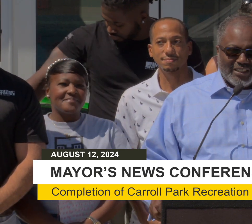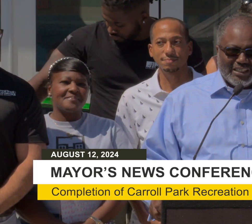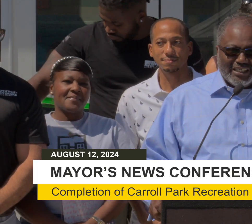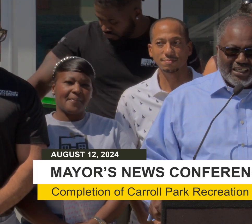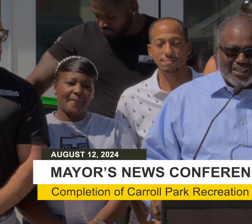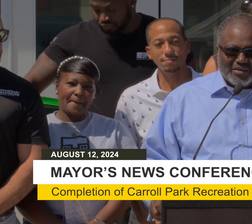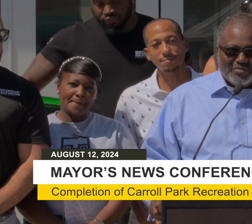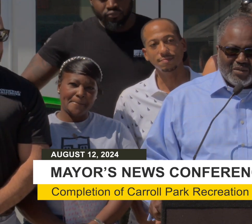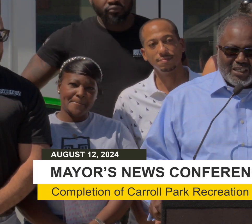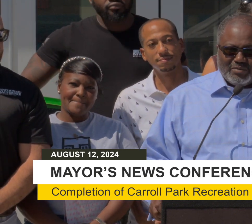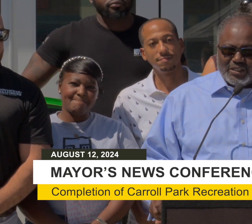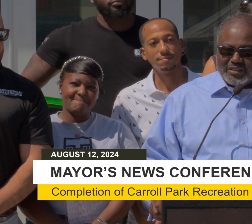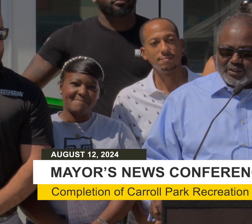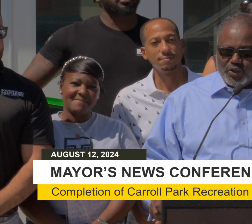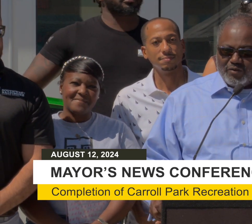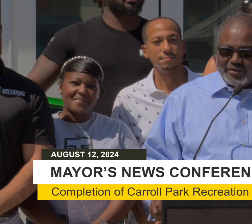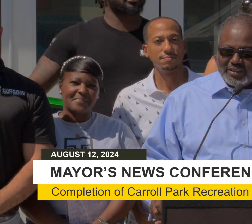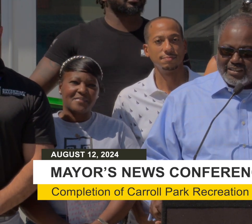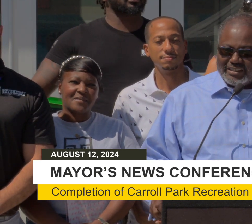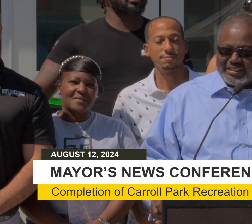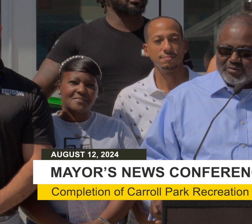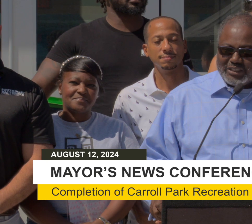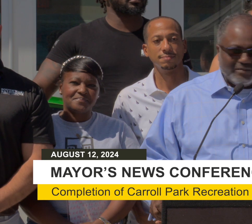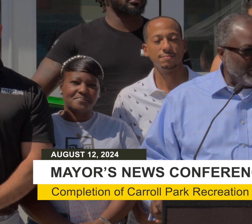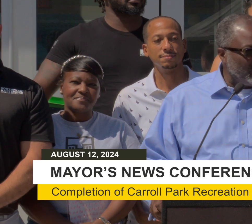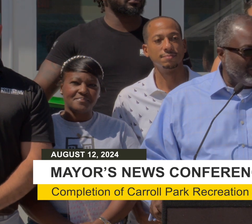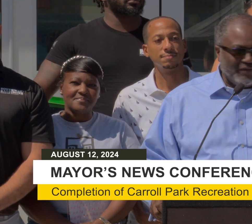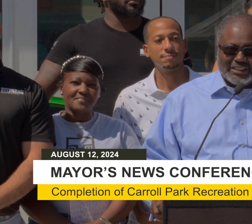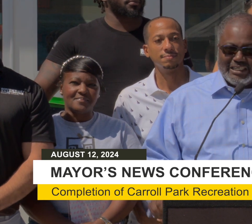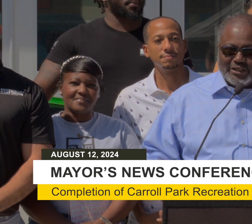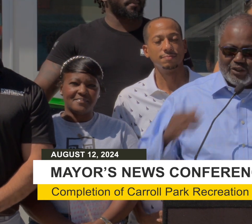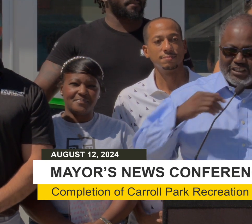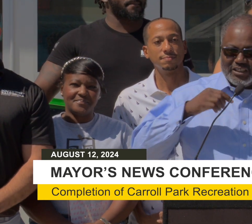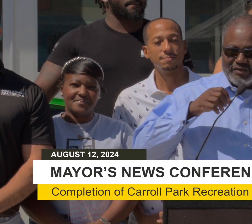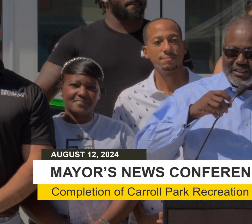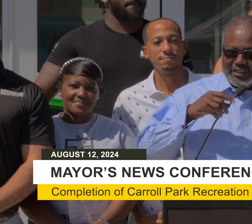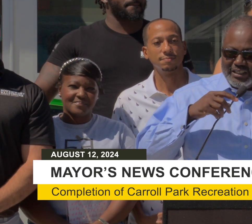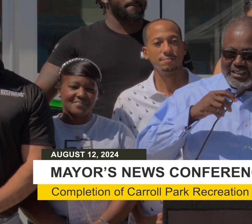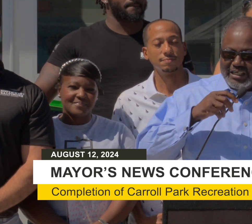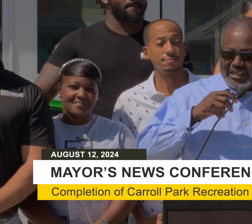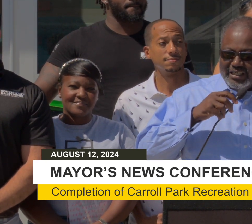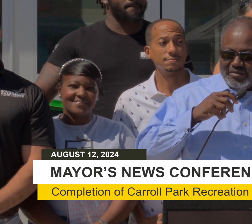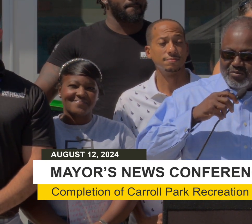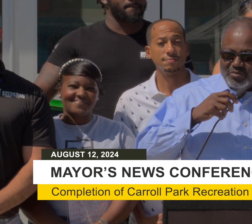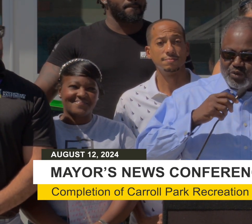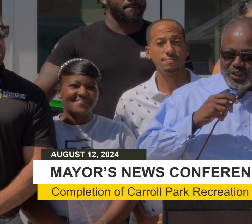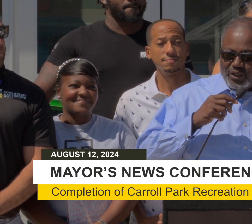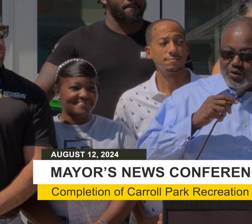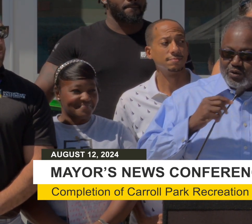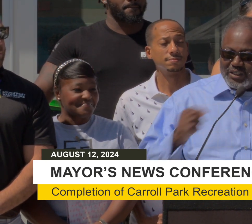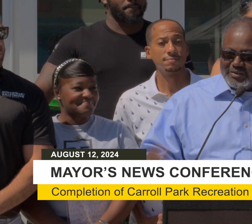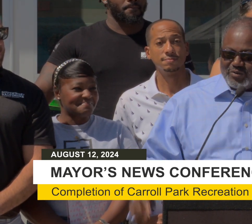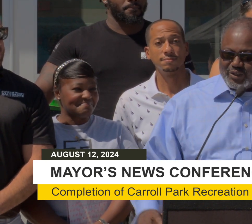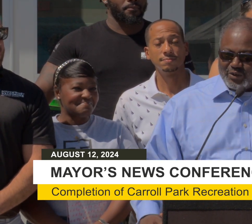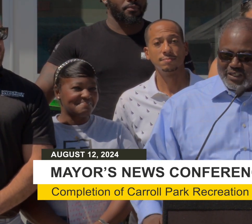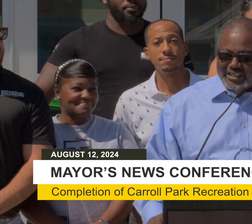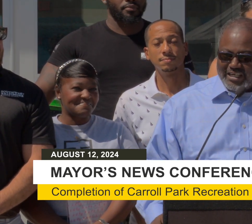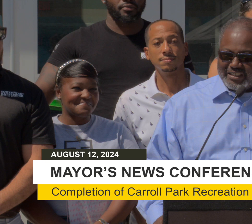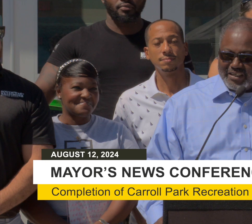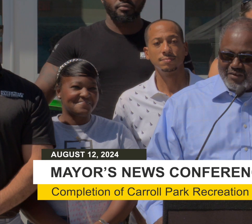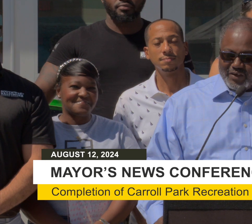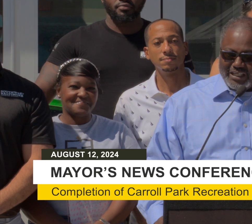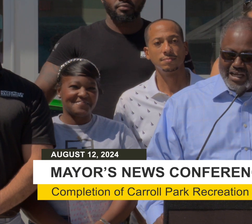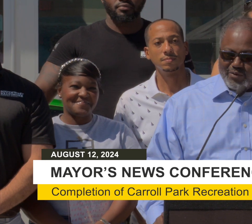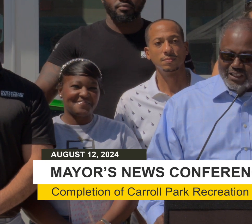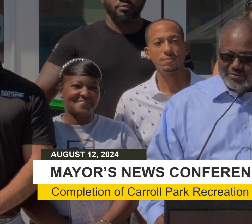Center. It's been a little over, I would say, close to 15 years since this facility was closed, and we're so